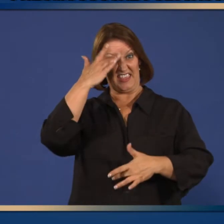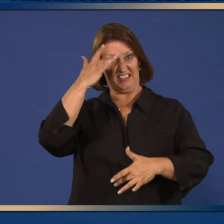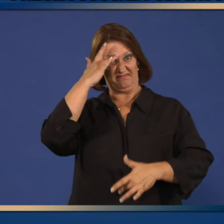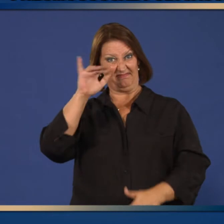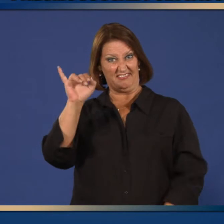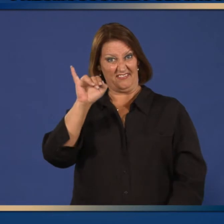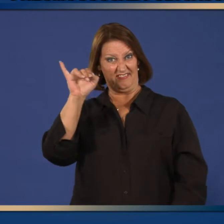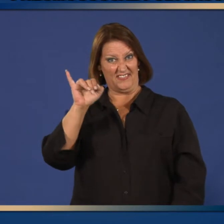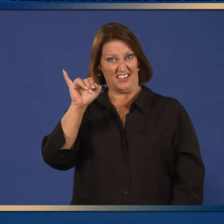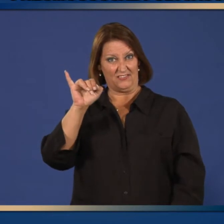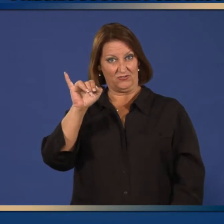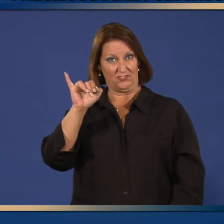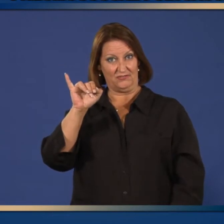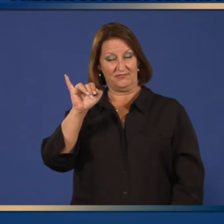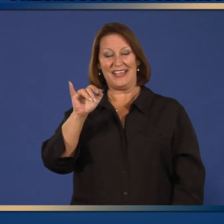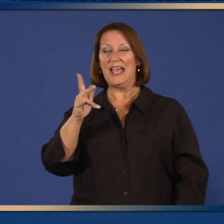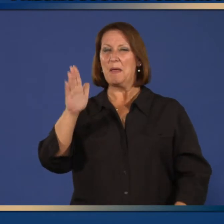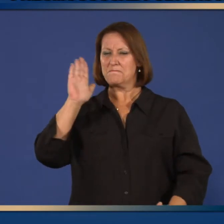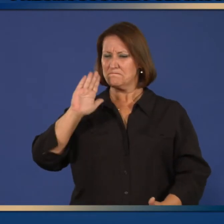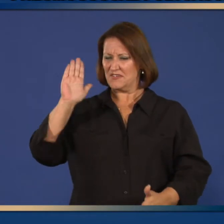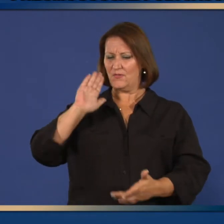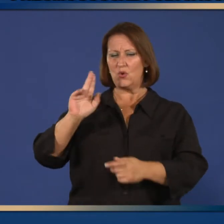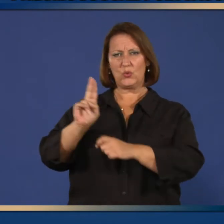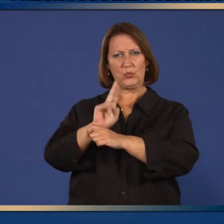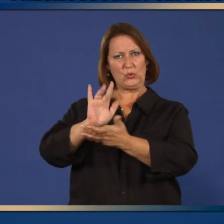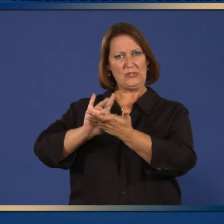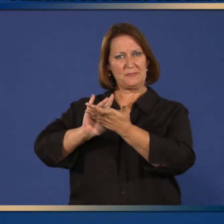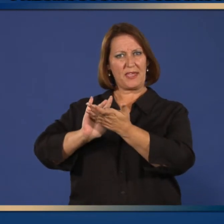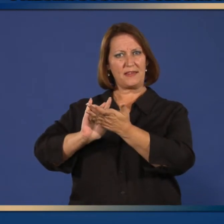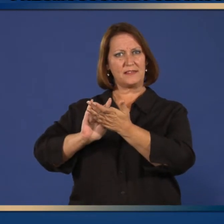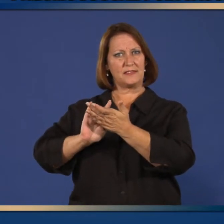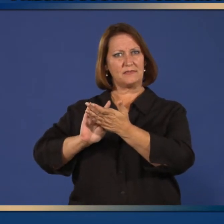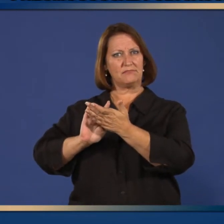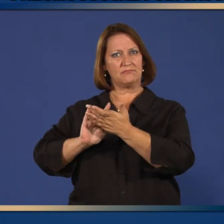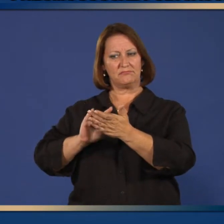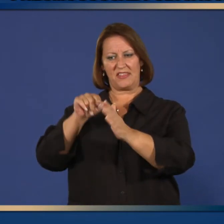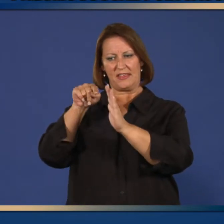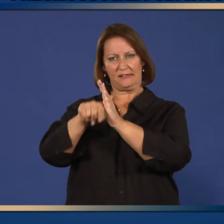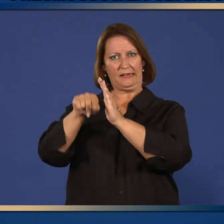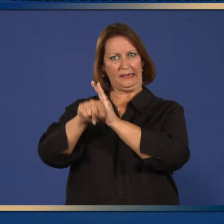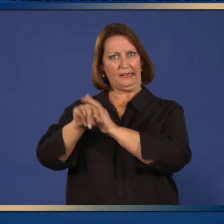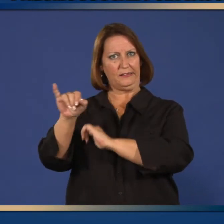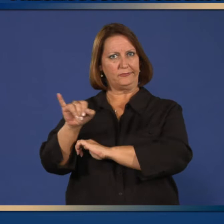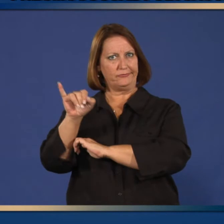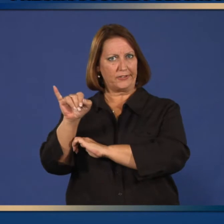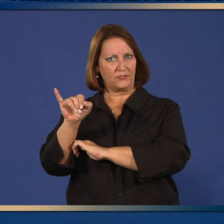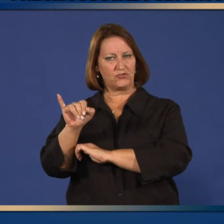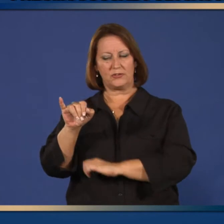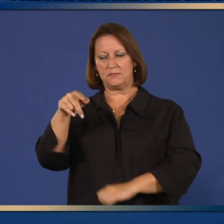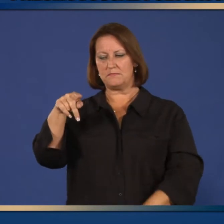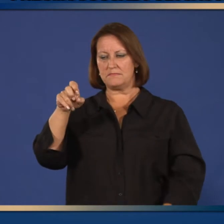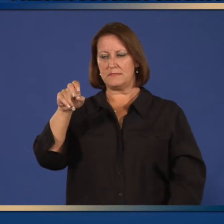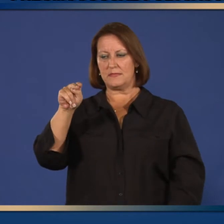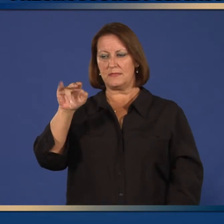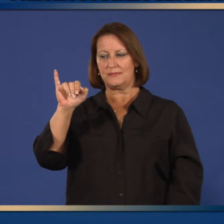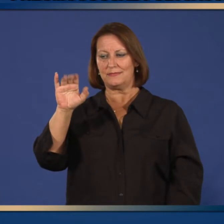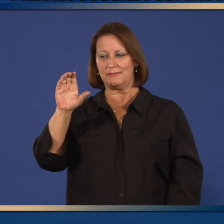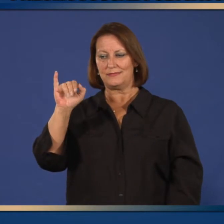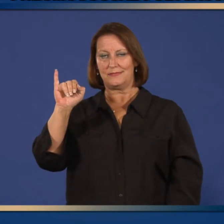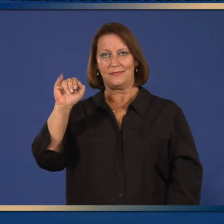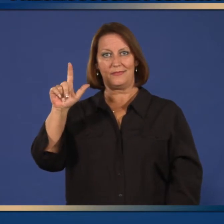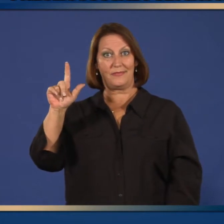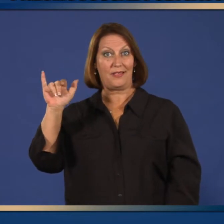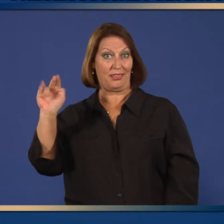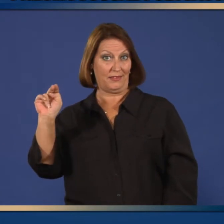Pneumococcal polysaccharide vaccine, or PPSV. Treatment